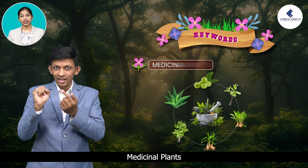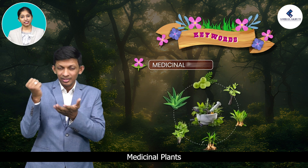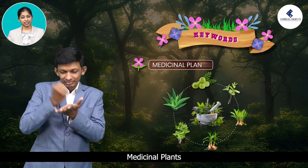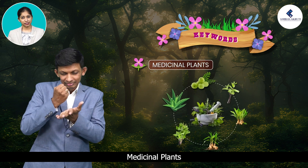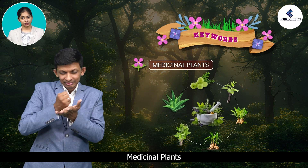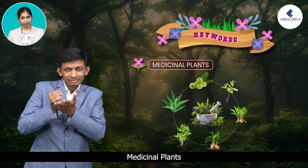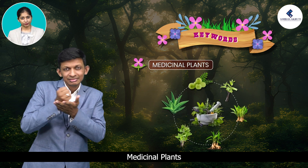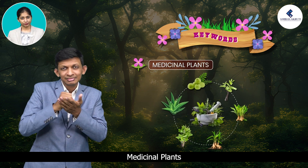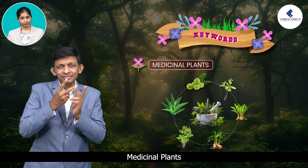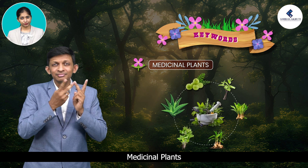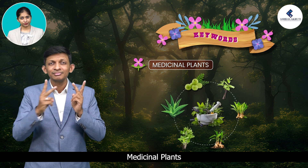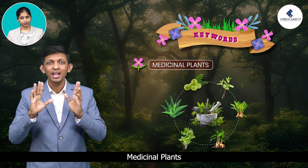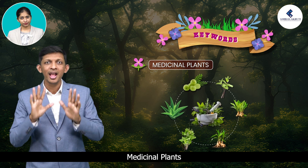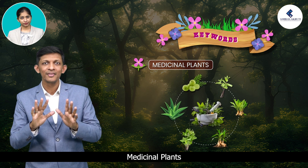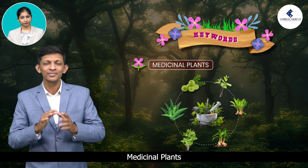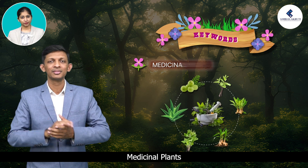medicinal plants,